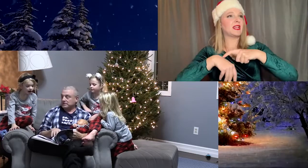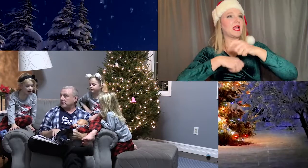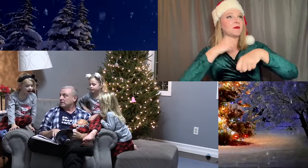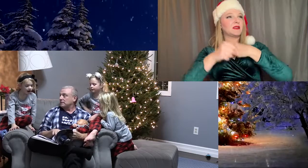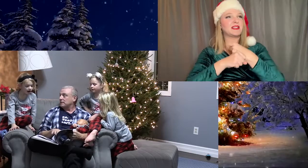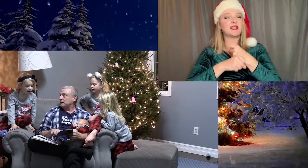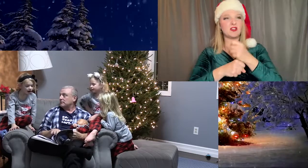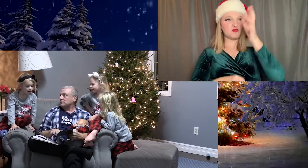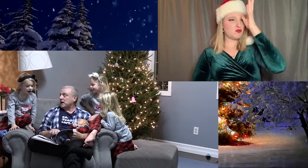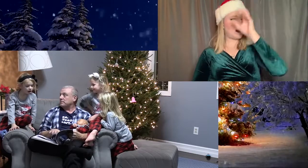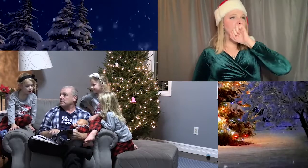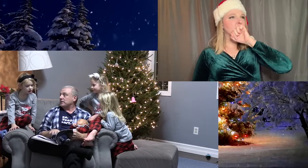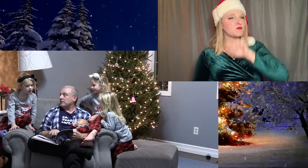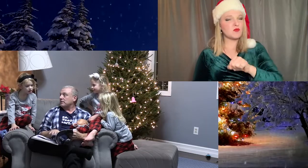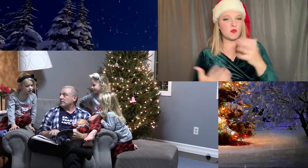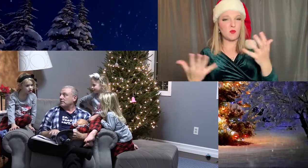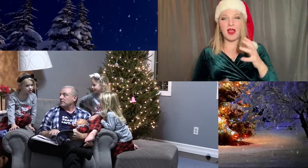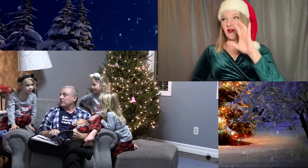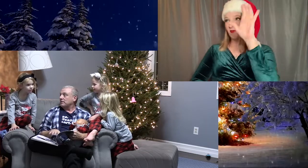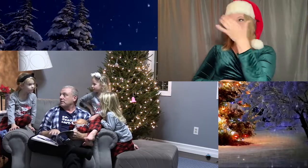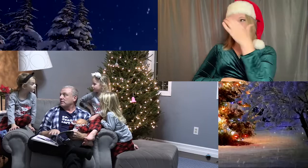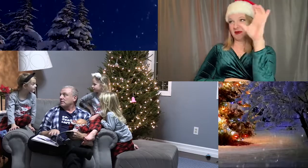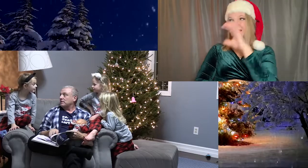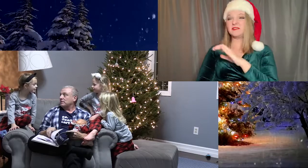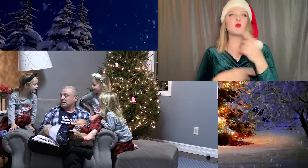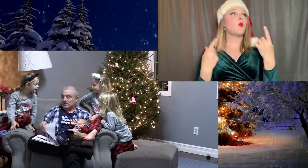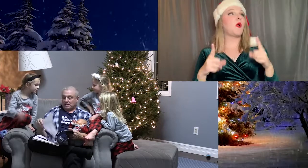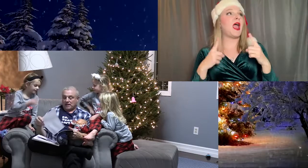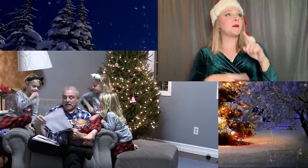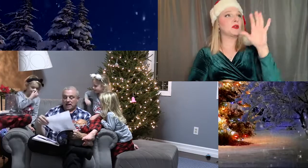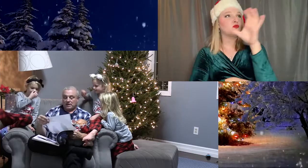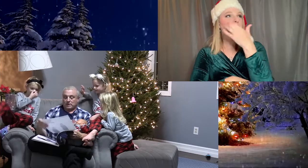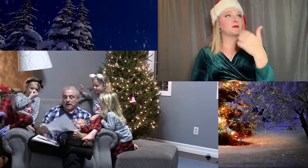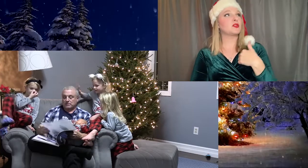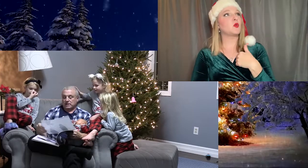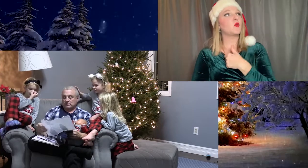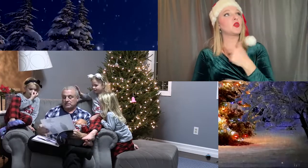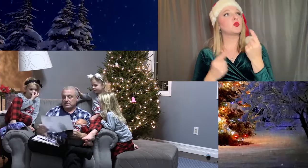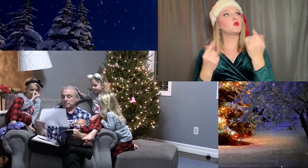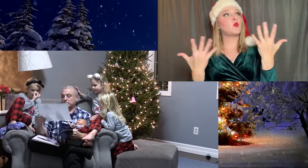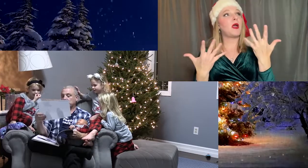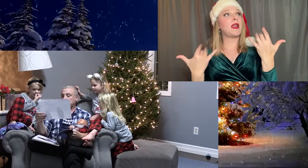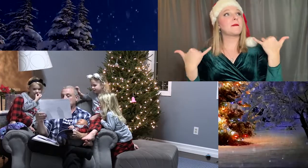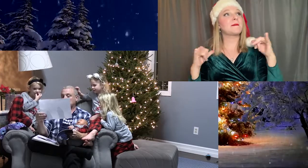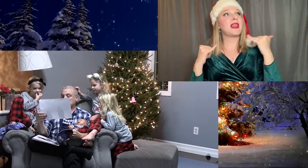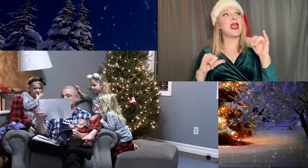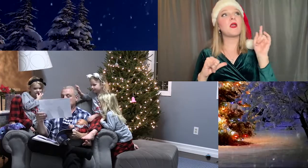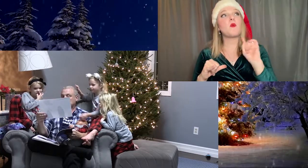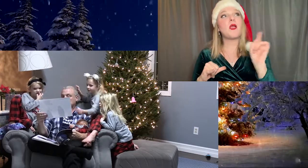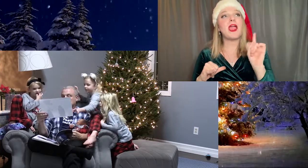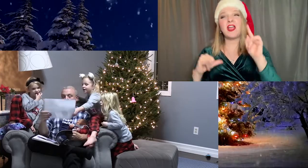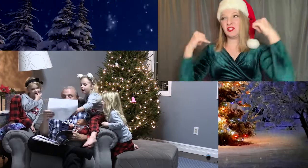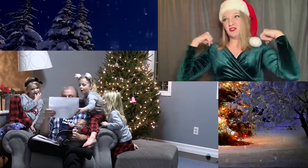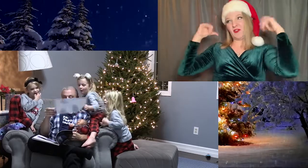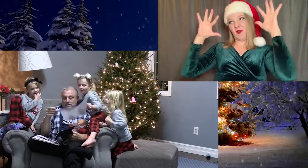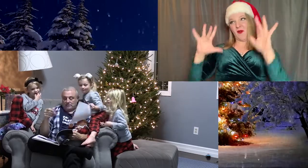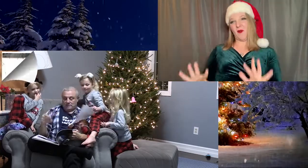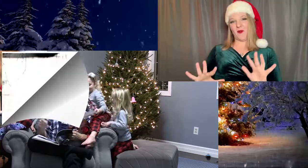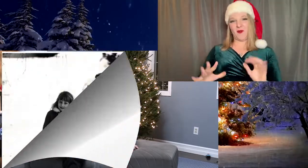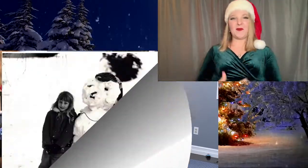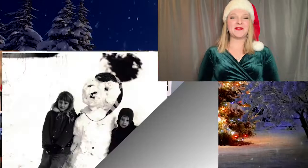Grandpa's favorite thing? What time of year? Christmas. And what happens at Christmas? We play in the